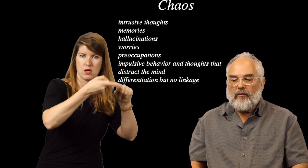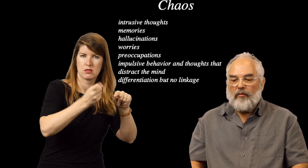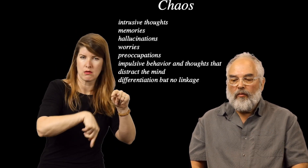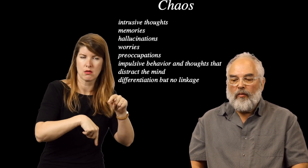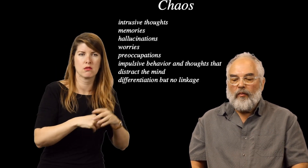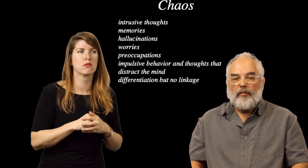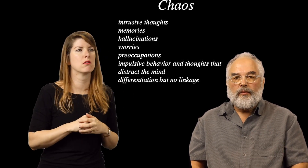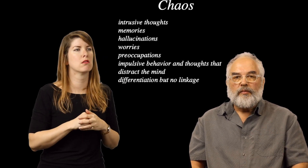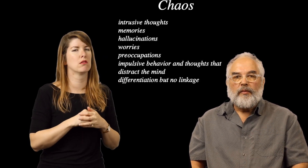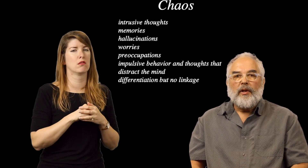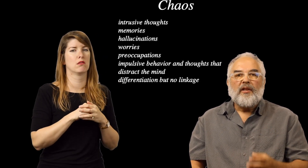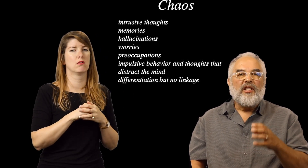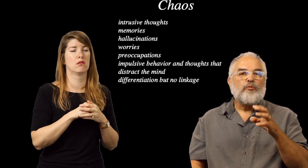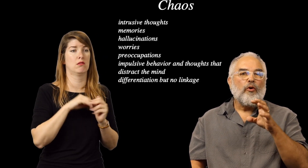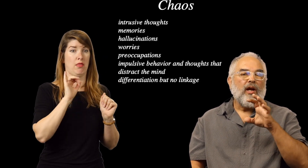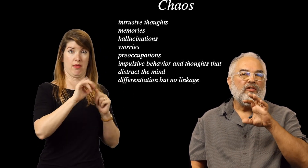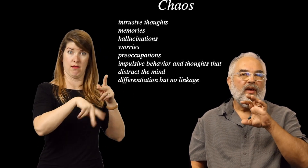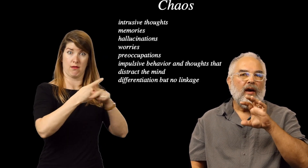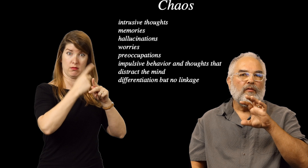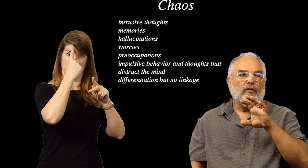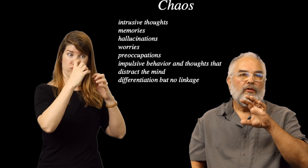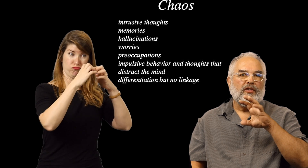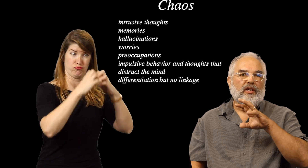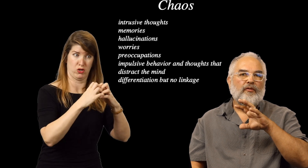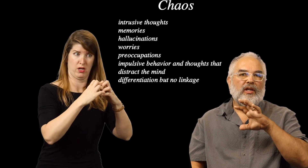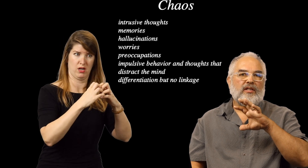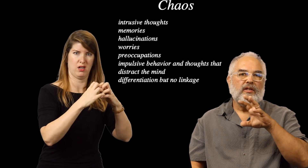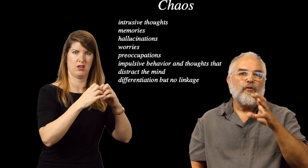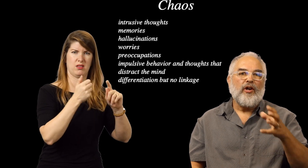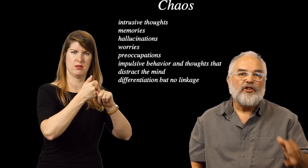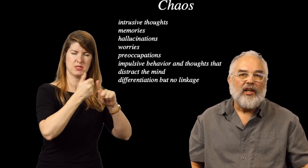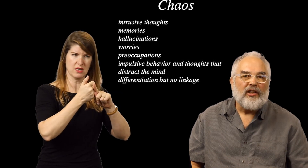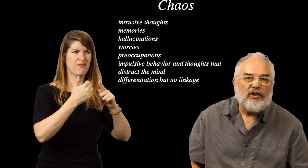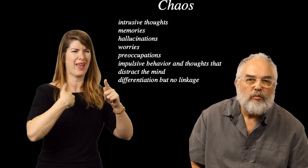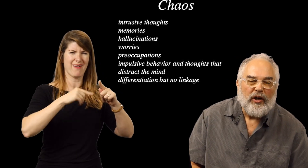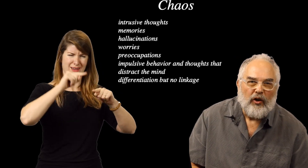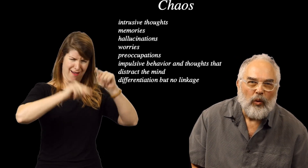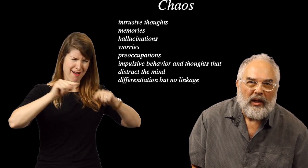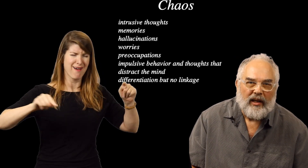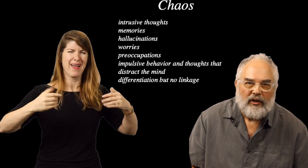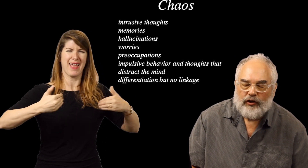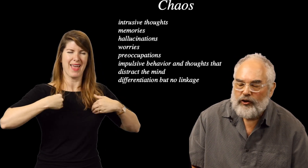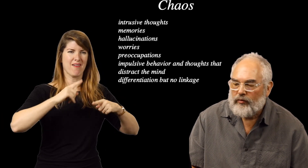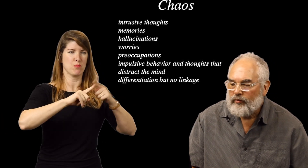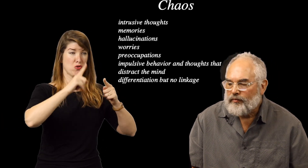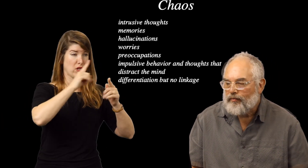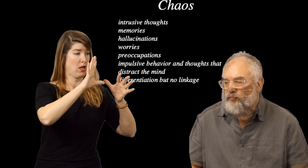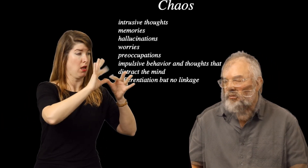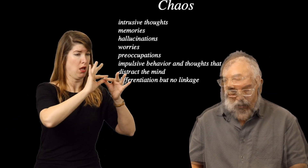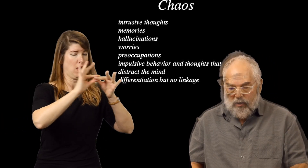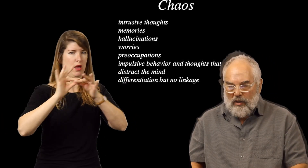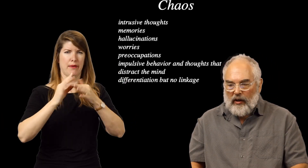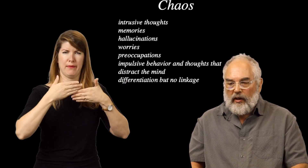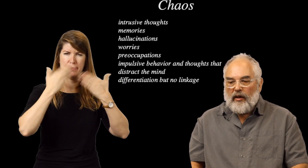mind. And these brains have significant differentiation but no linkage.